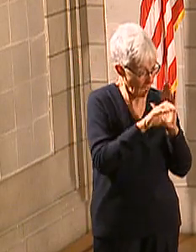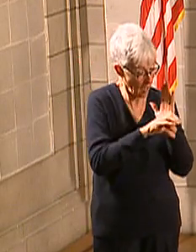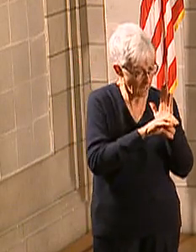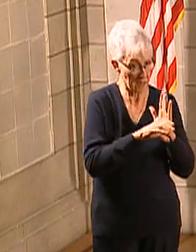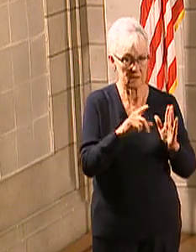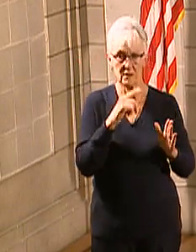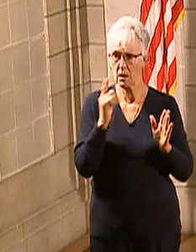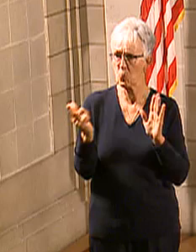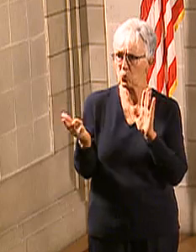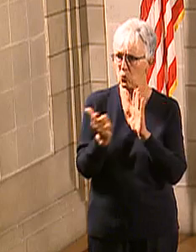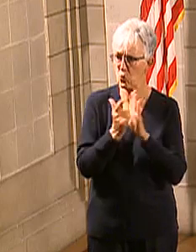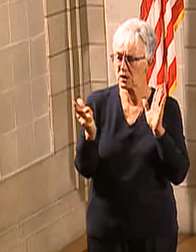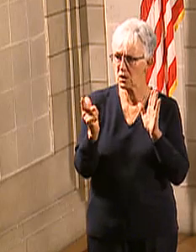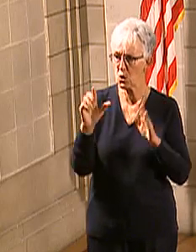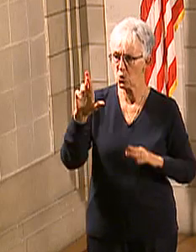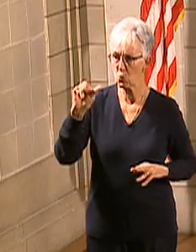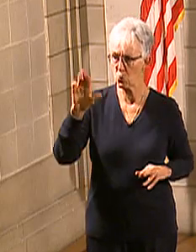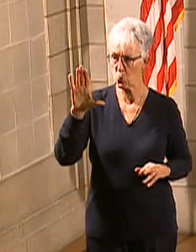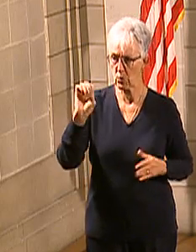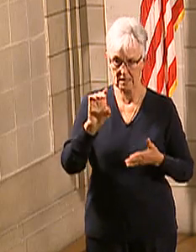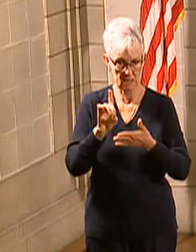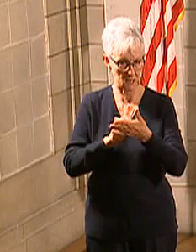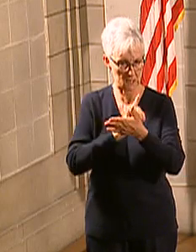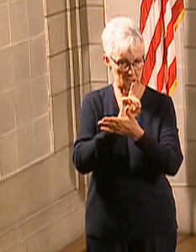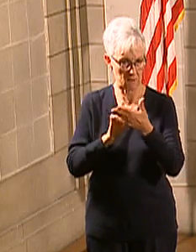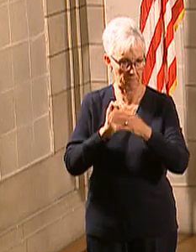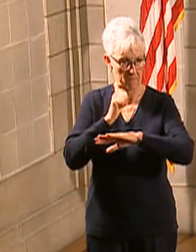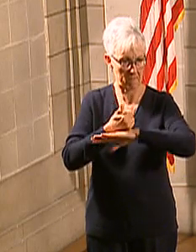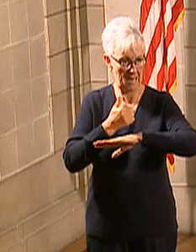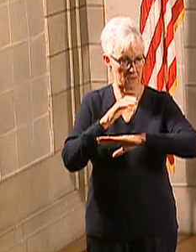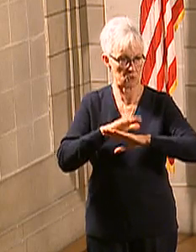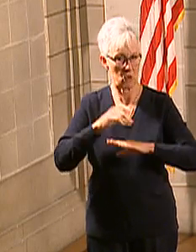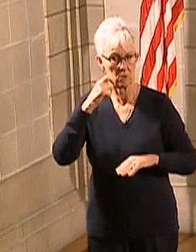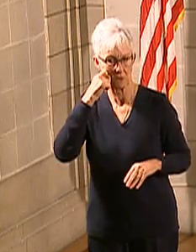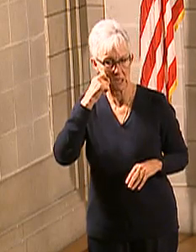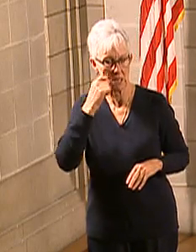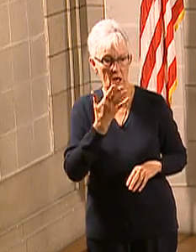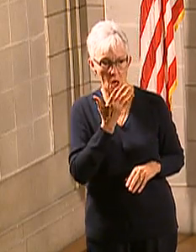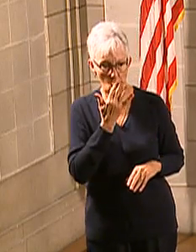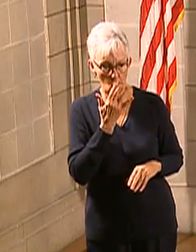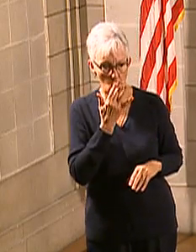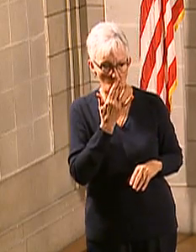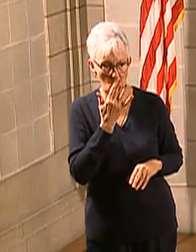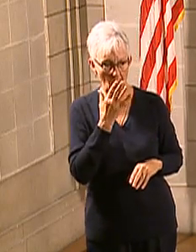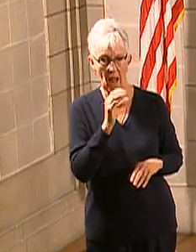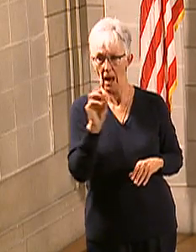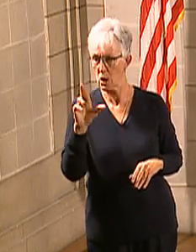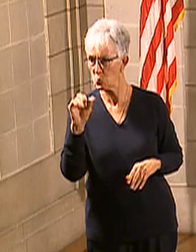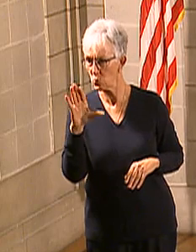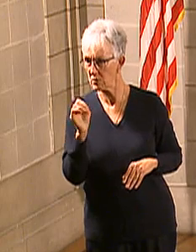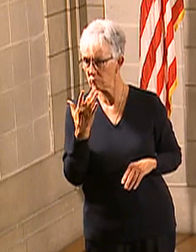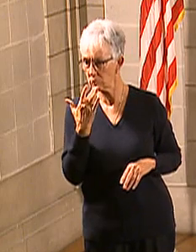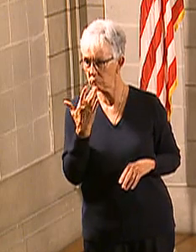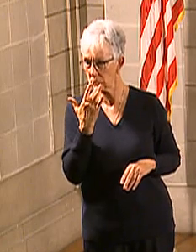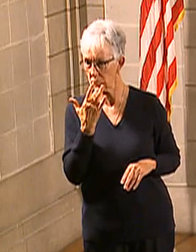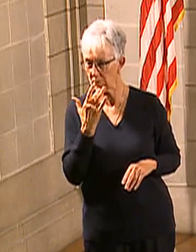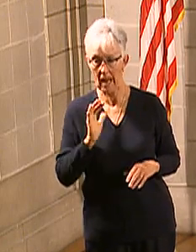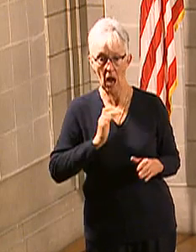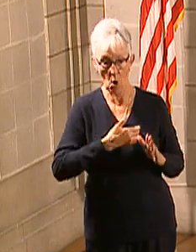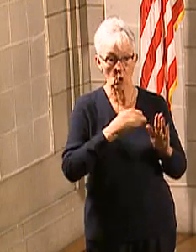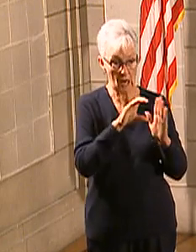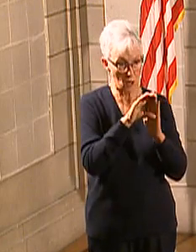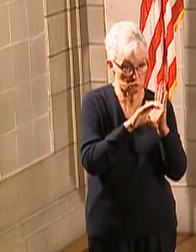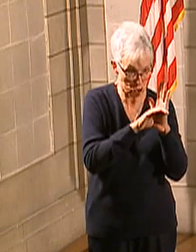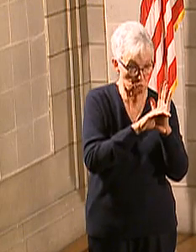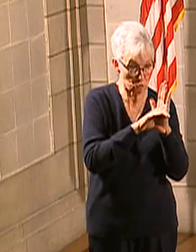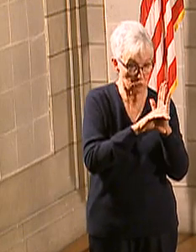it prohibits racial discrimination based on skin color and racial preferences. Our Constitution specifically says that,